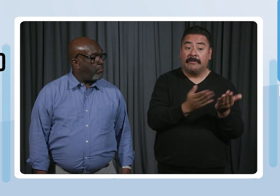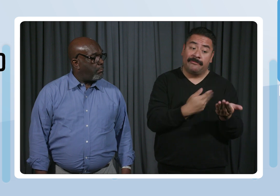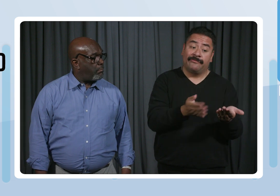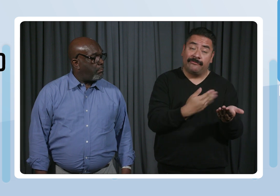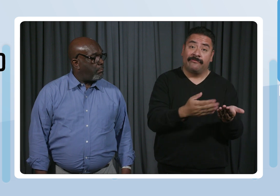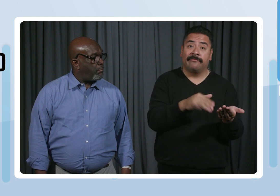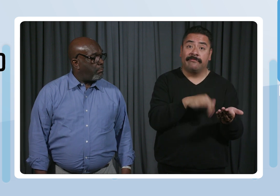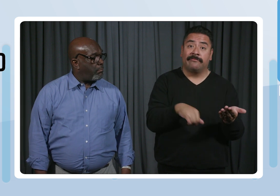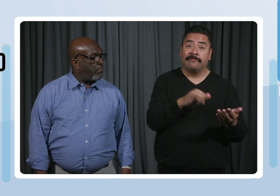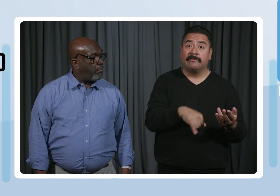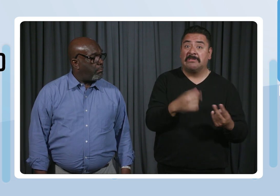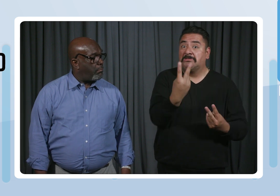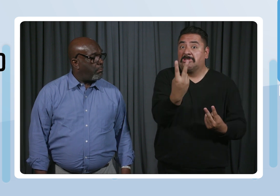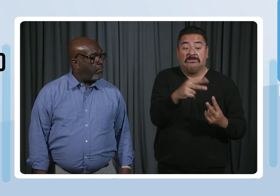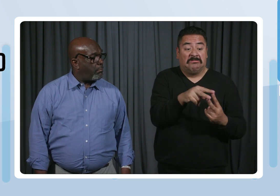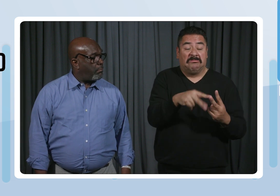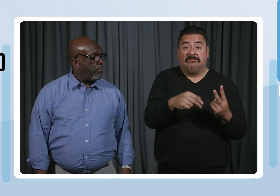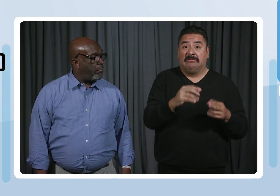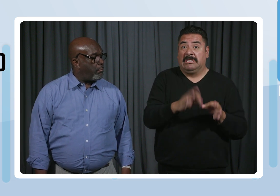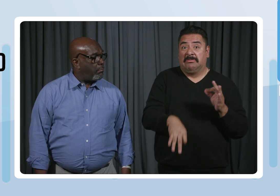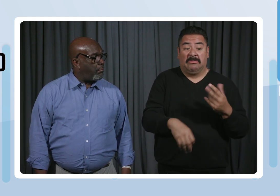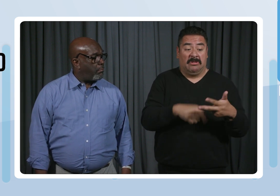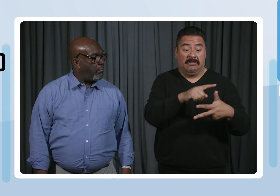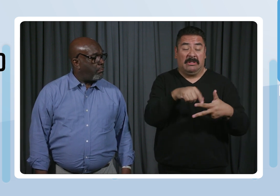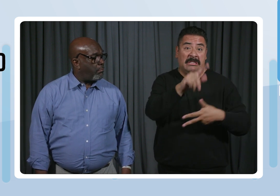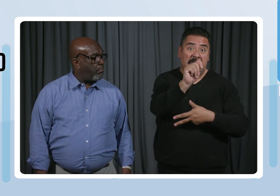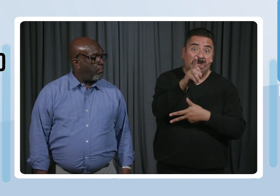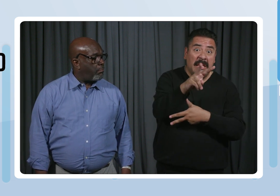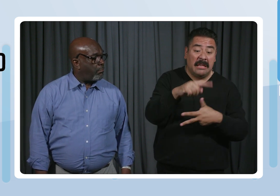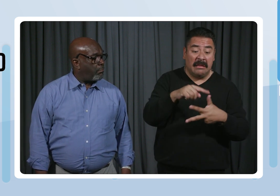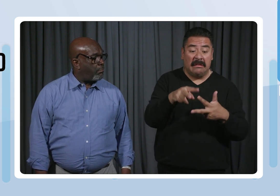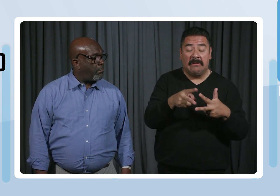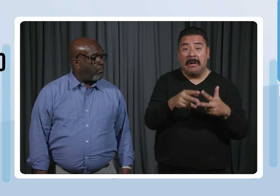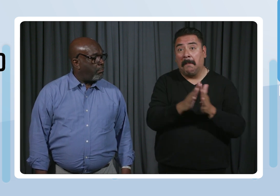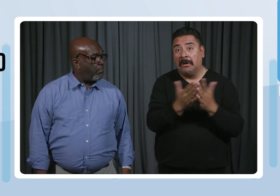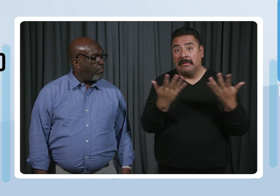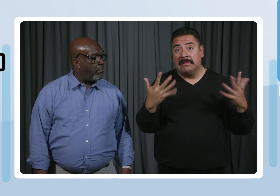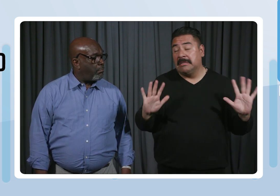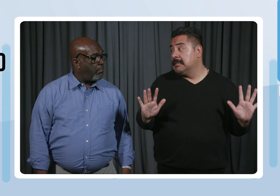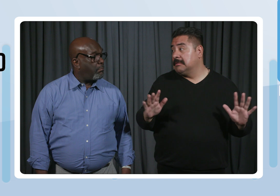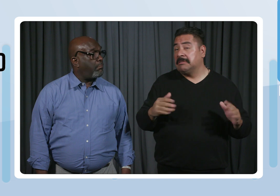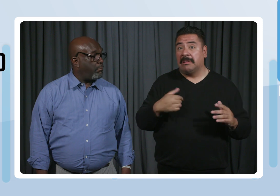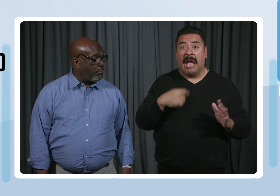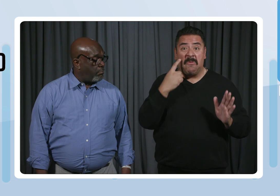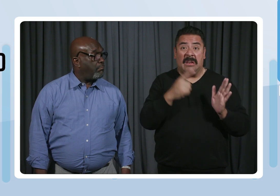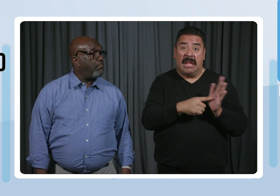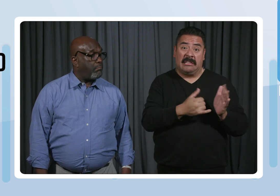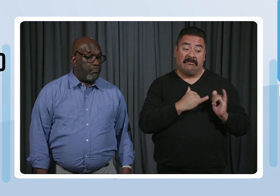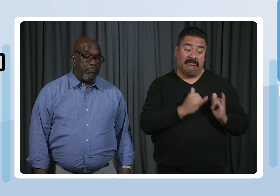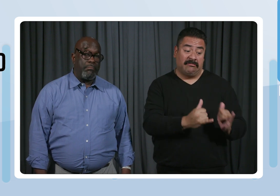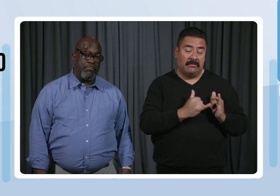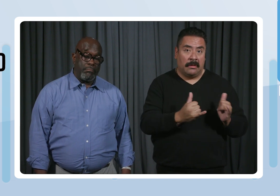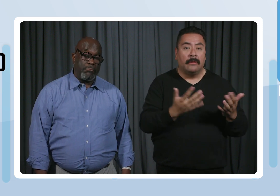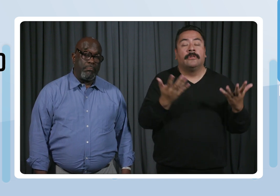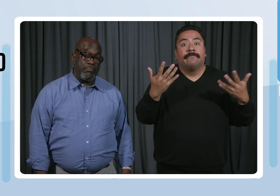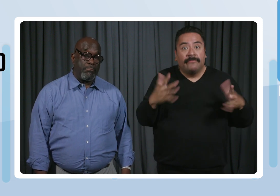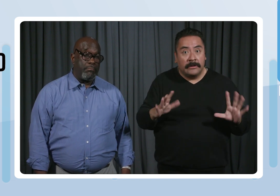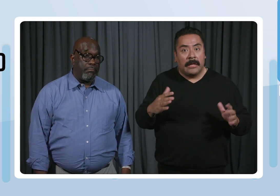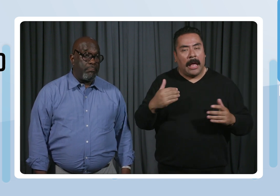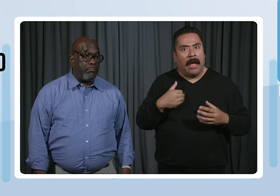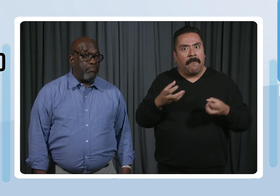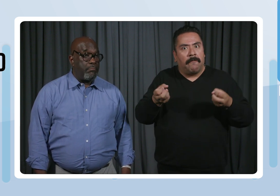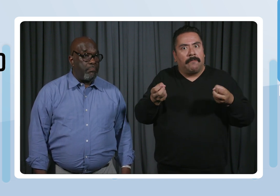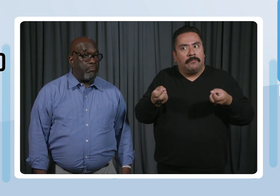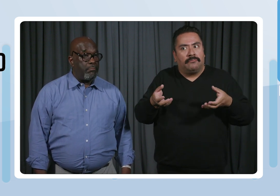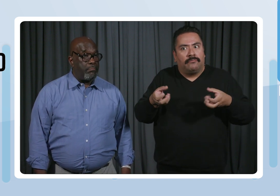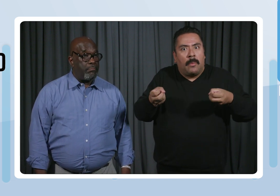constantly because that was the only place that I saw myself. So after having the opportunity to